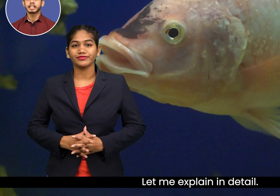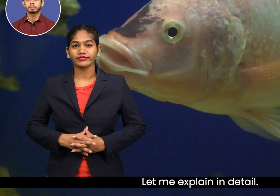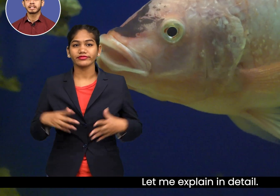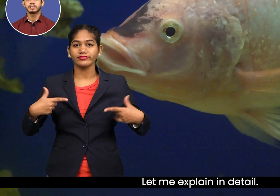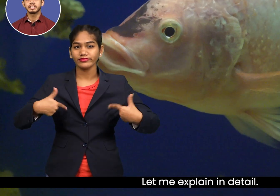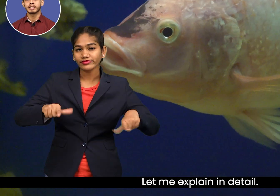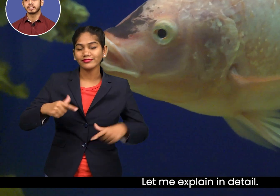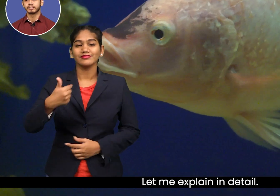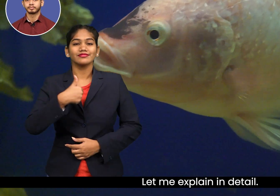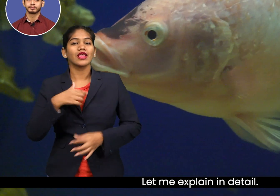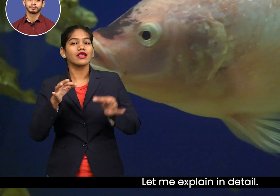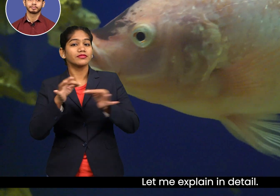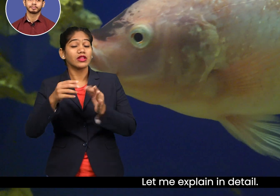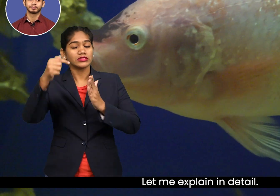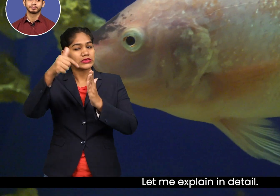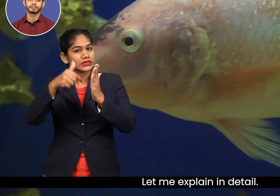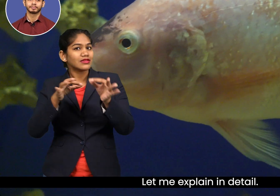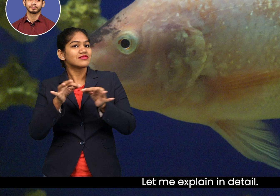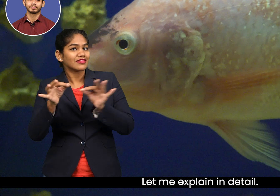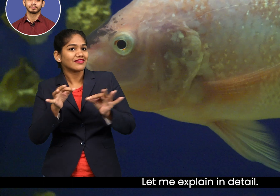Let me explain in detail.